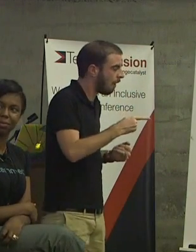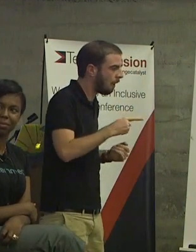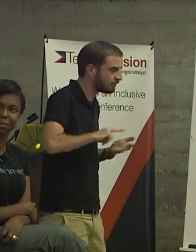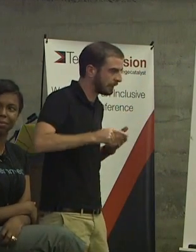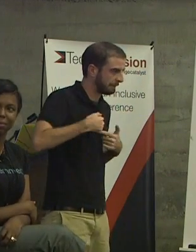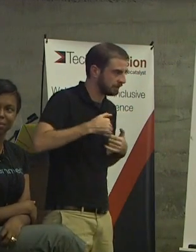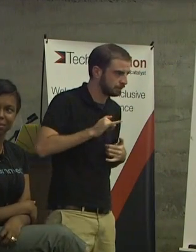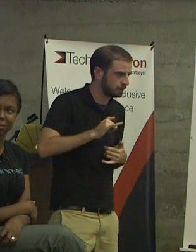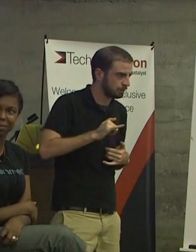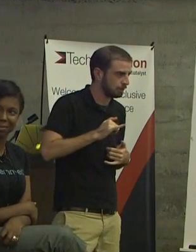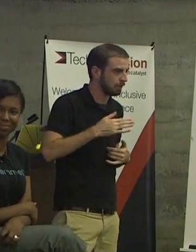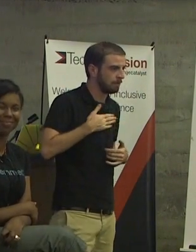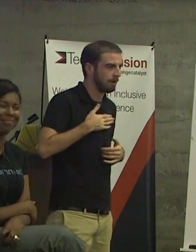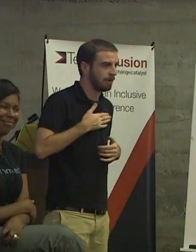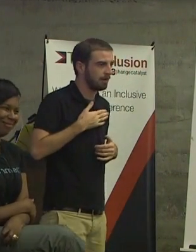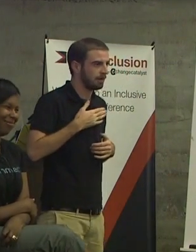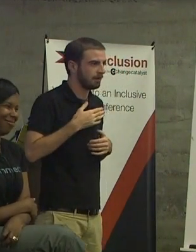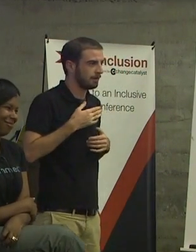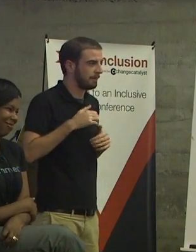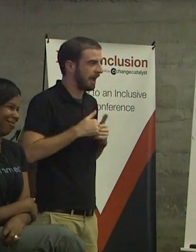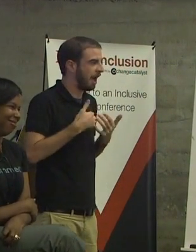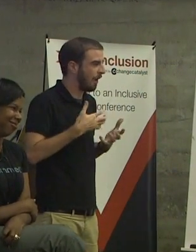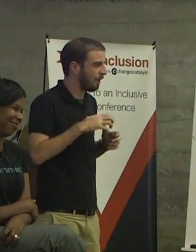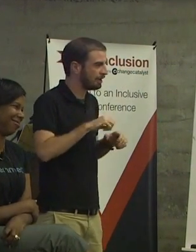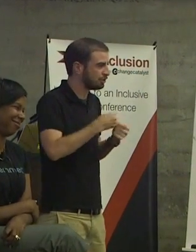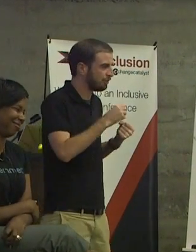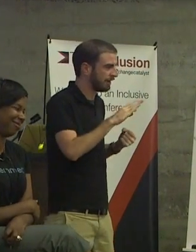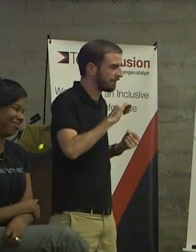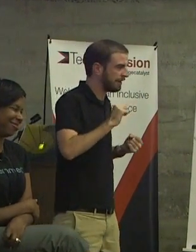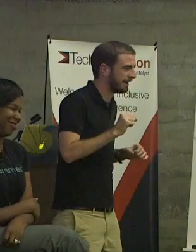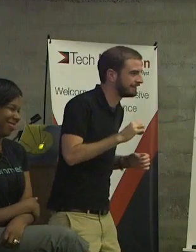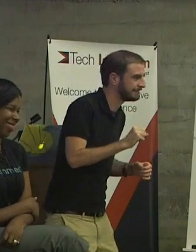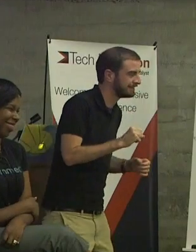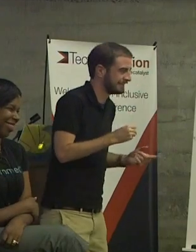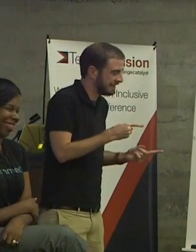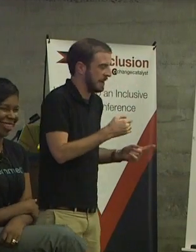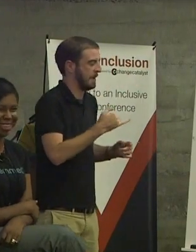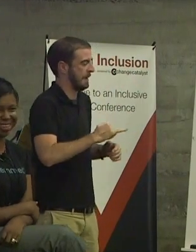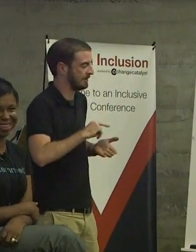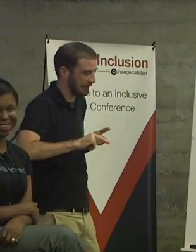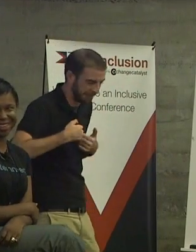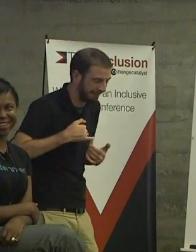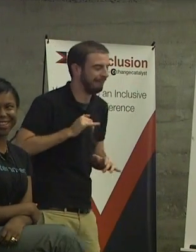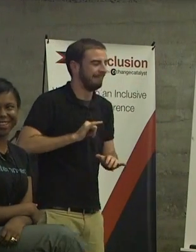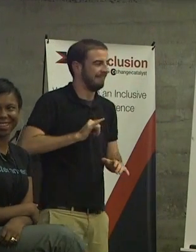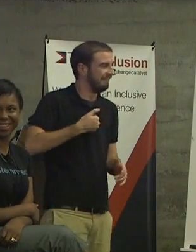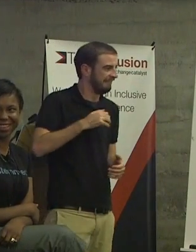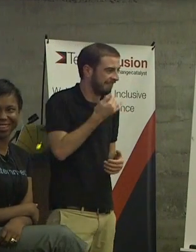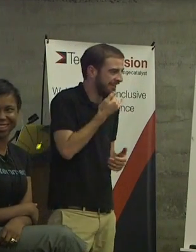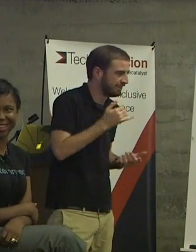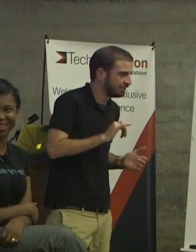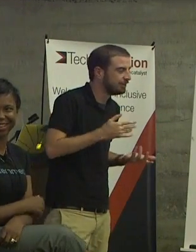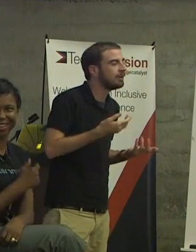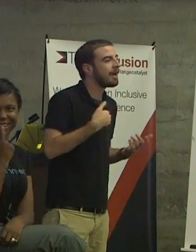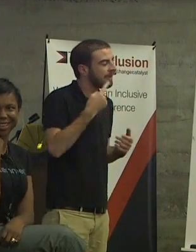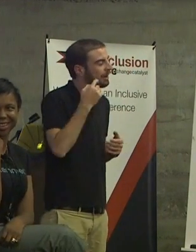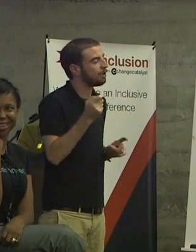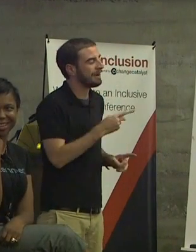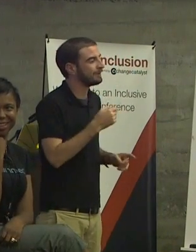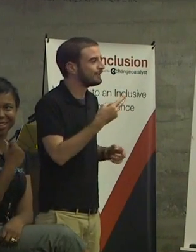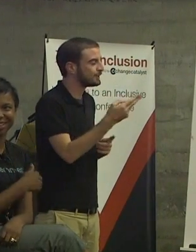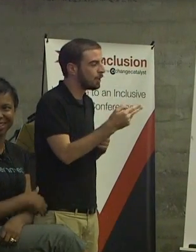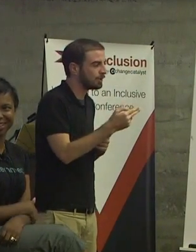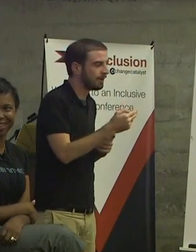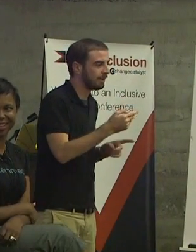check with my own biases about how I want to break the biases. And I go back to, I think there's a hotel in